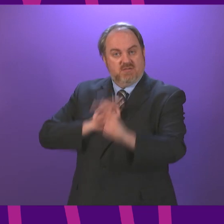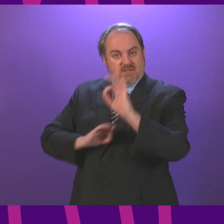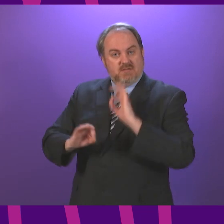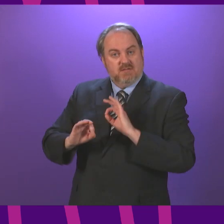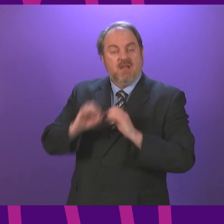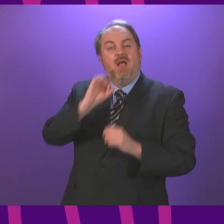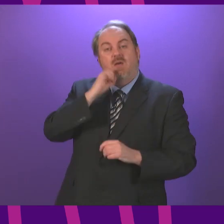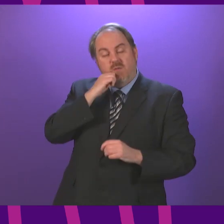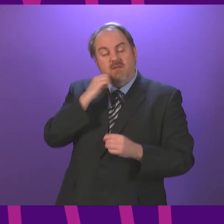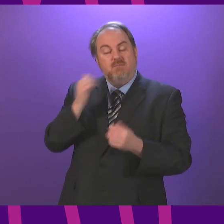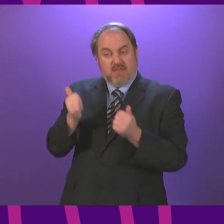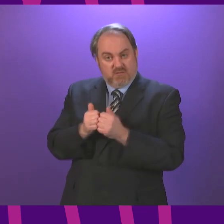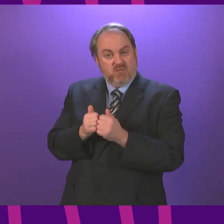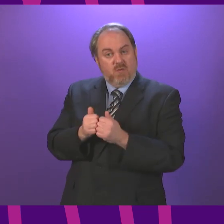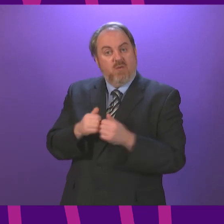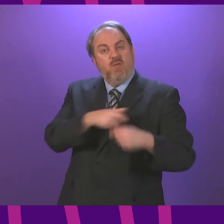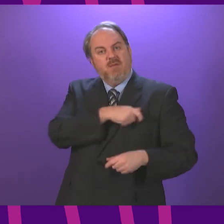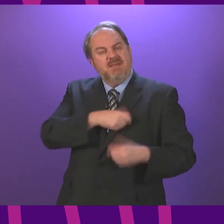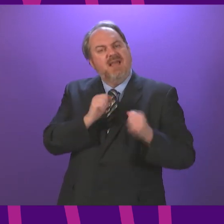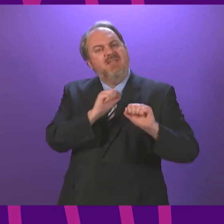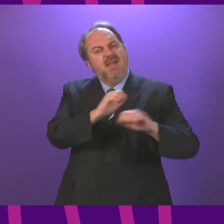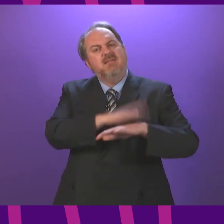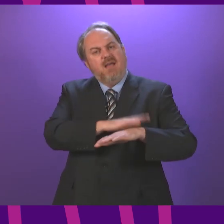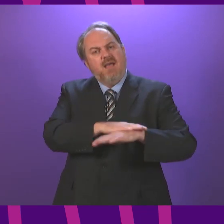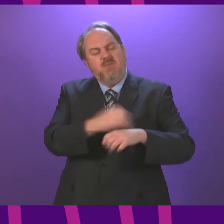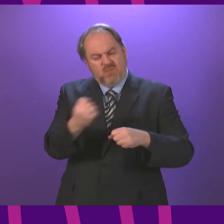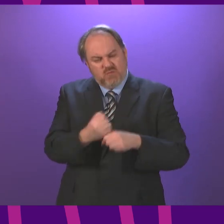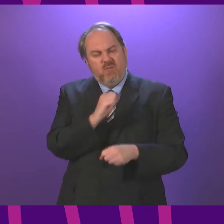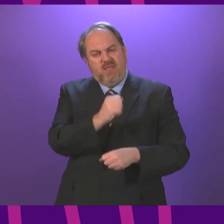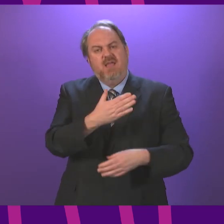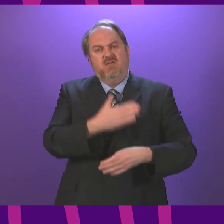committee and the inquiry the opportunity now to do their work.